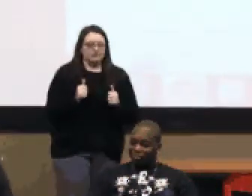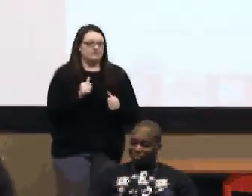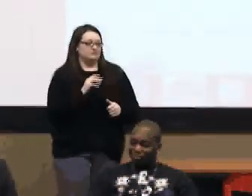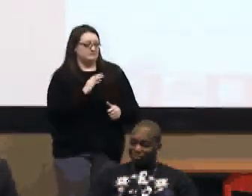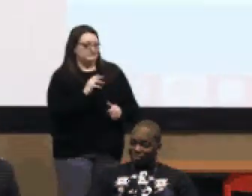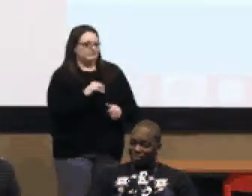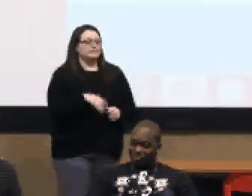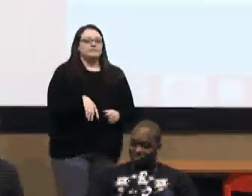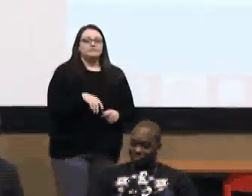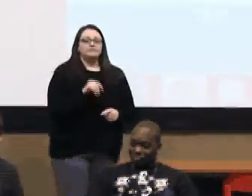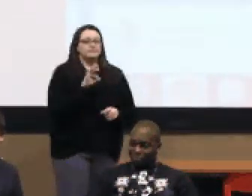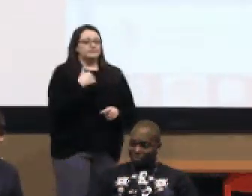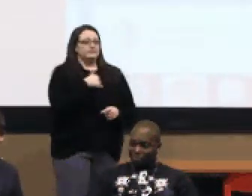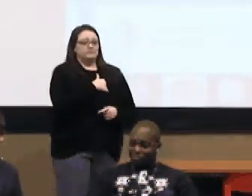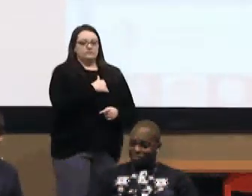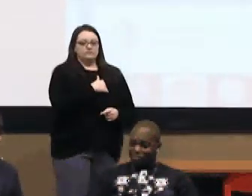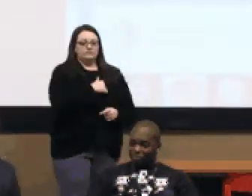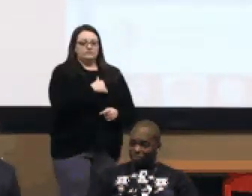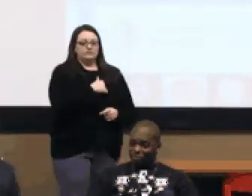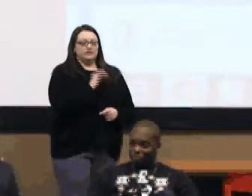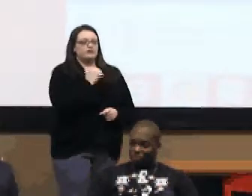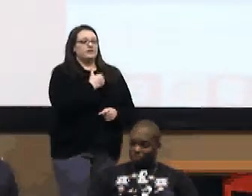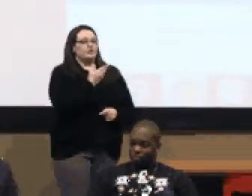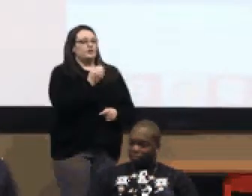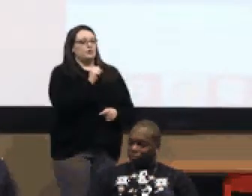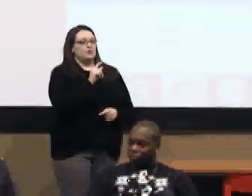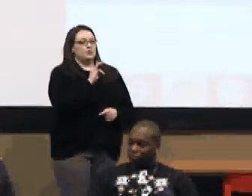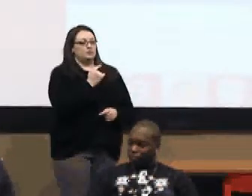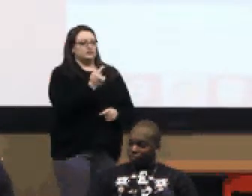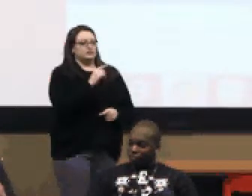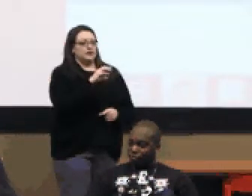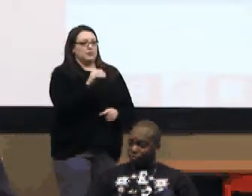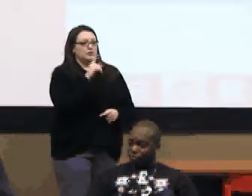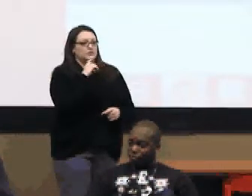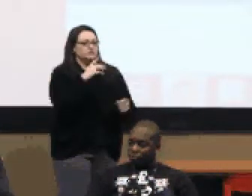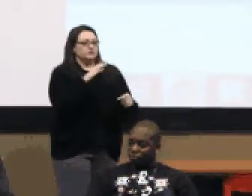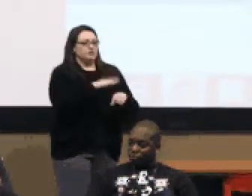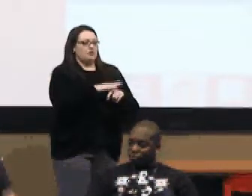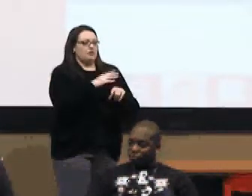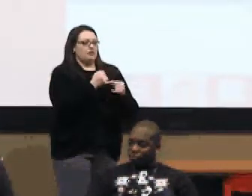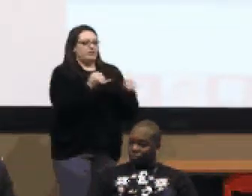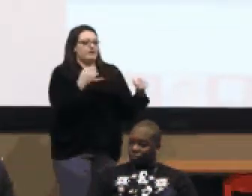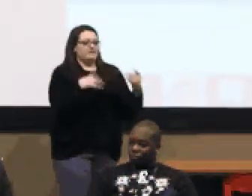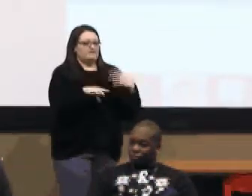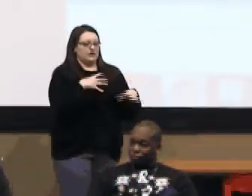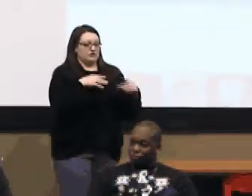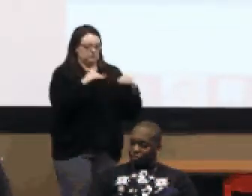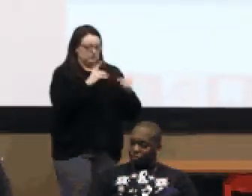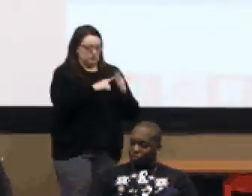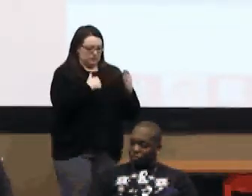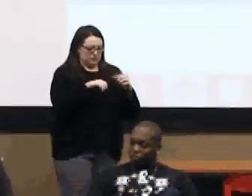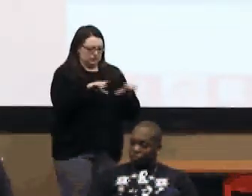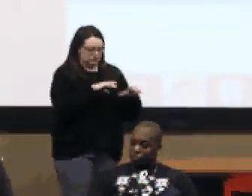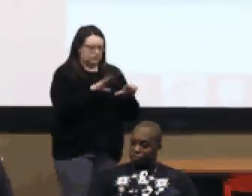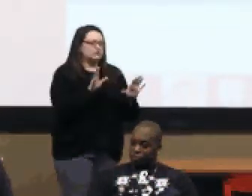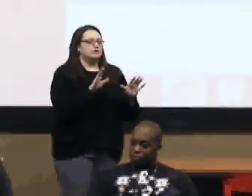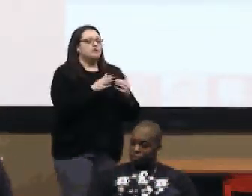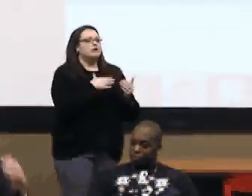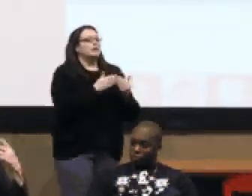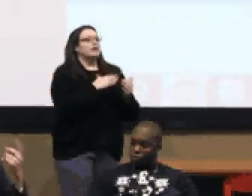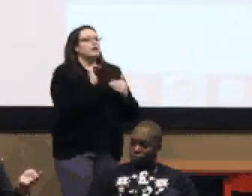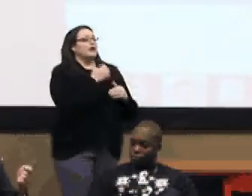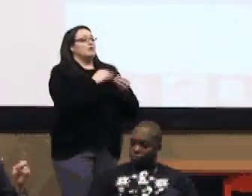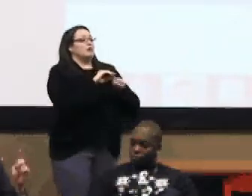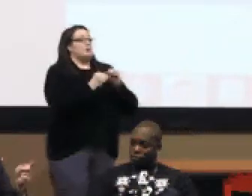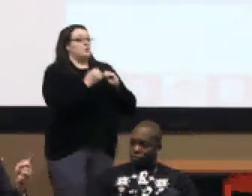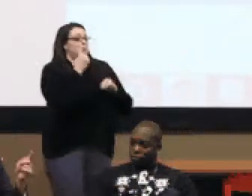like, if our hosting company was a fashion online store, what would we do? You know, our